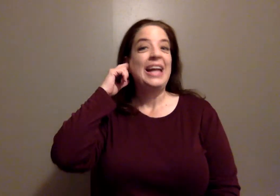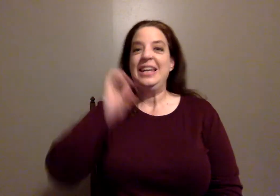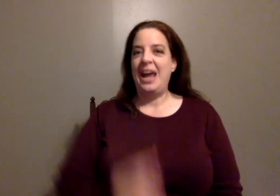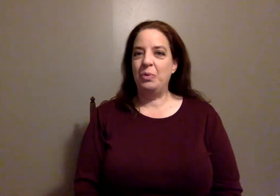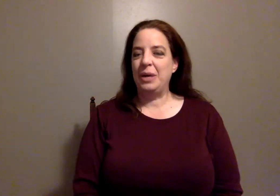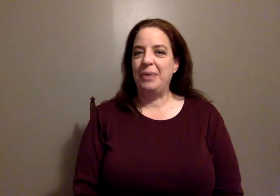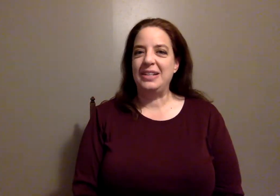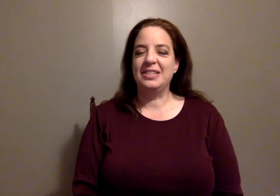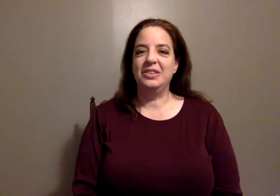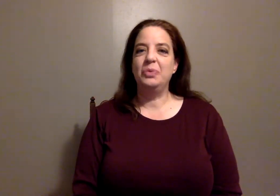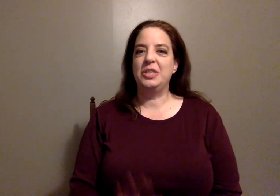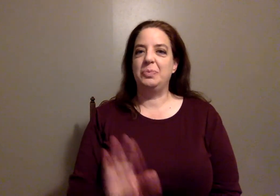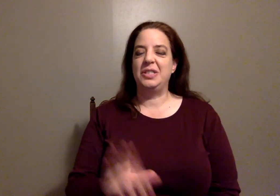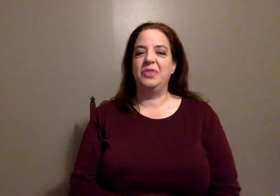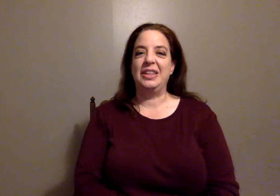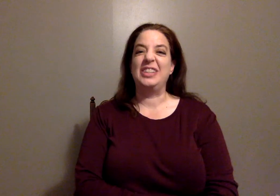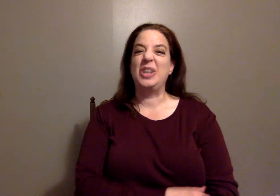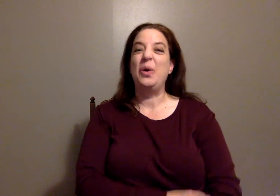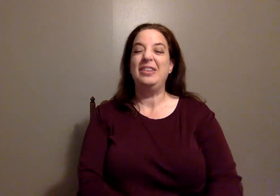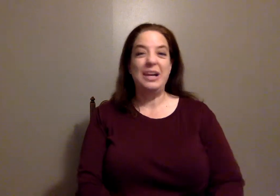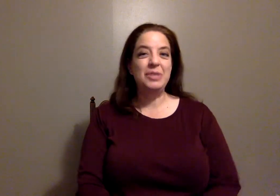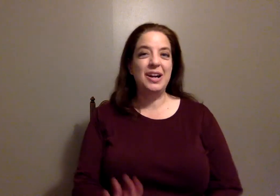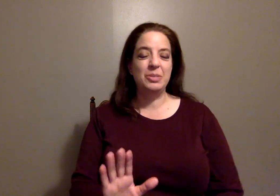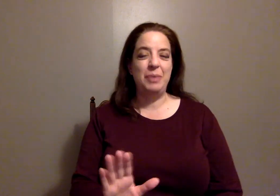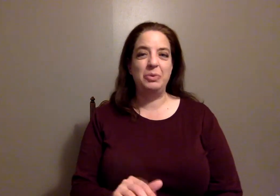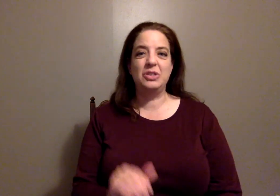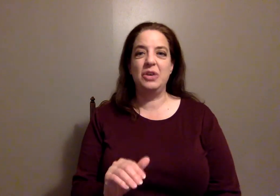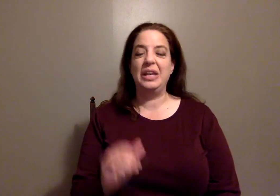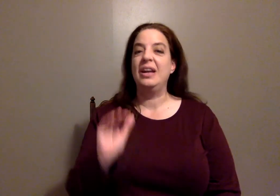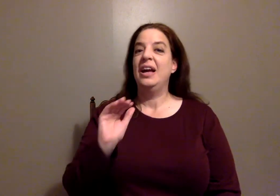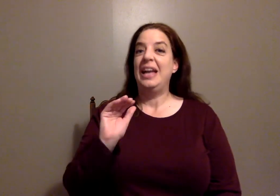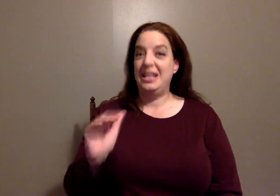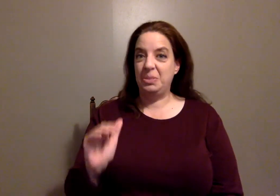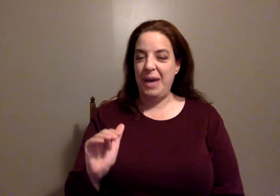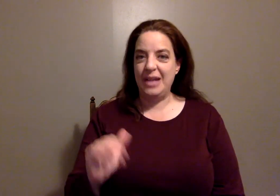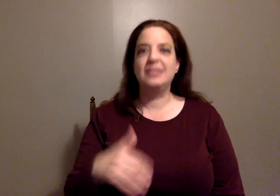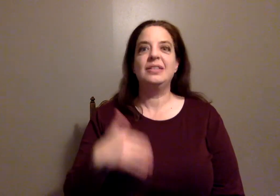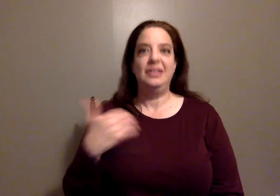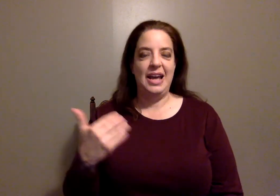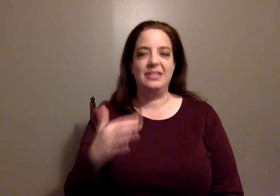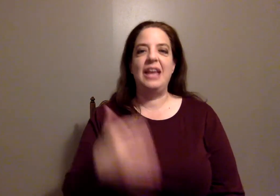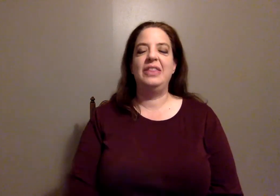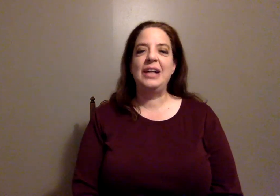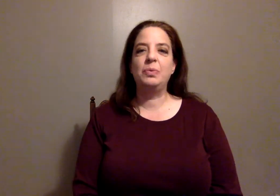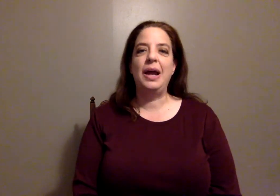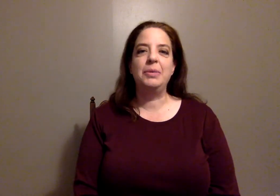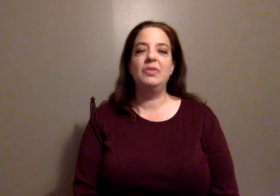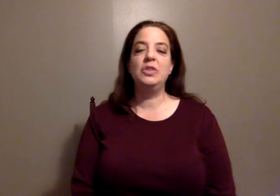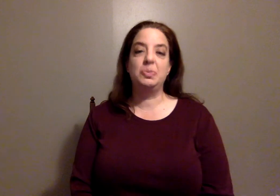Now we're going to practice a little with specific things. So like we talked about with clothing, it depends, yes, and that's why I'm giving you